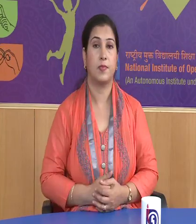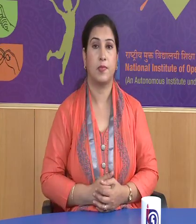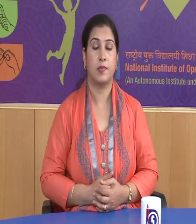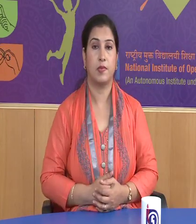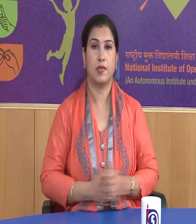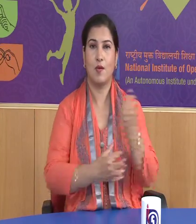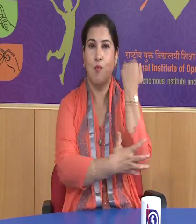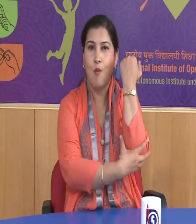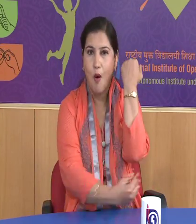poverty,